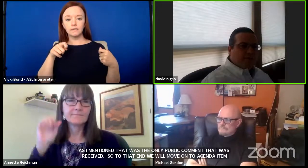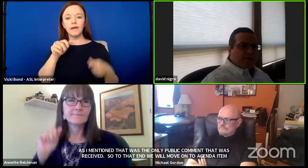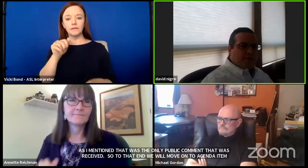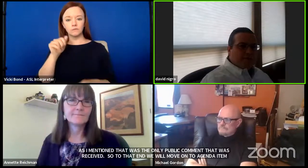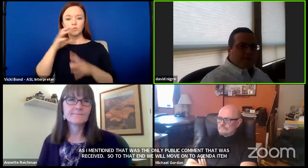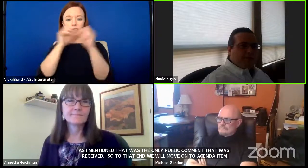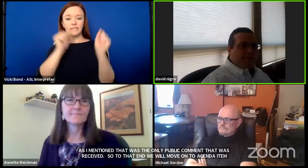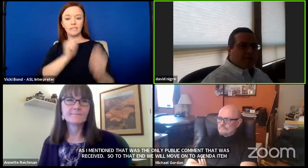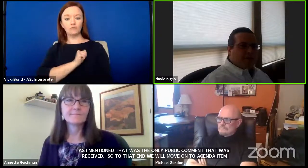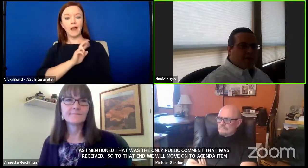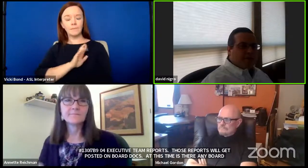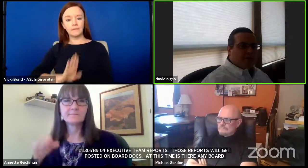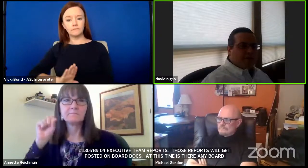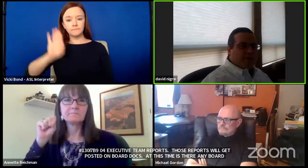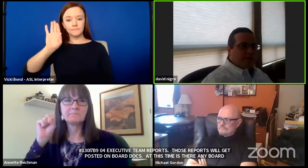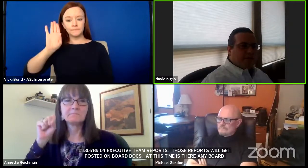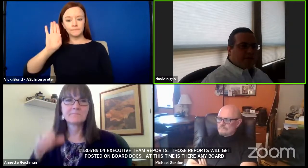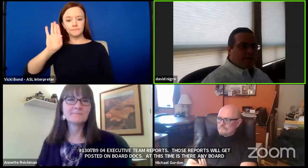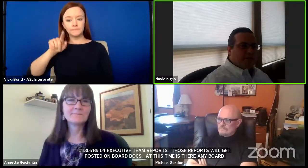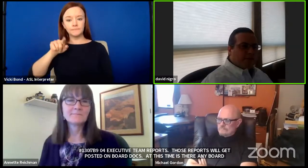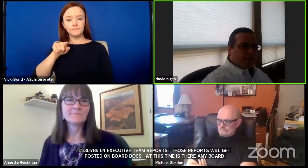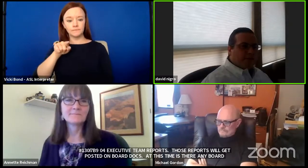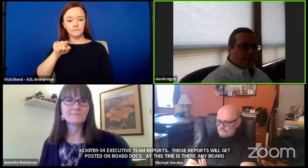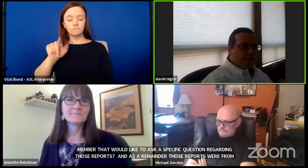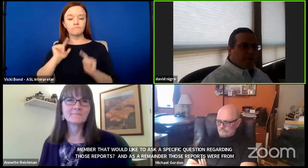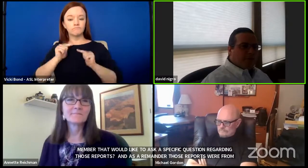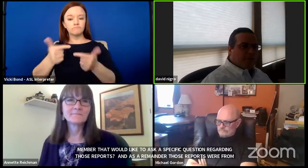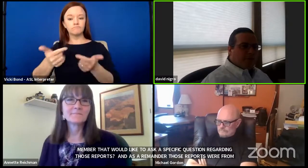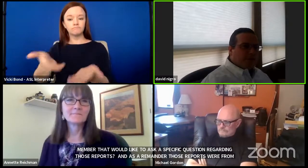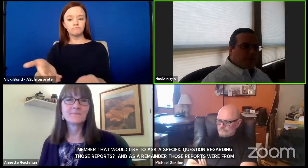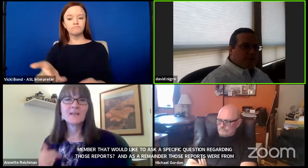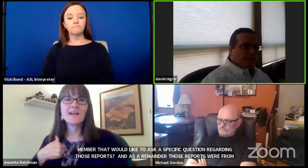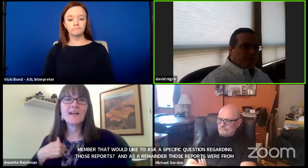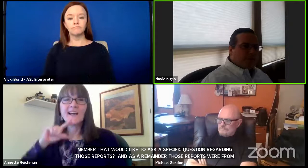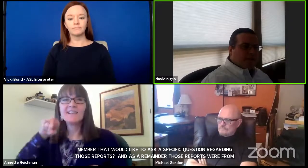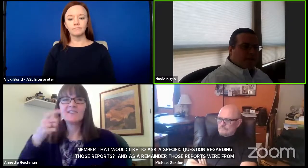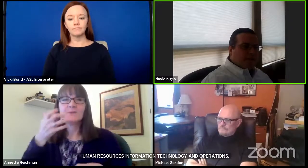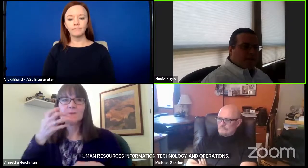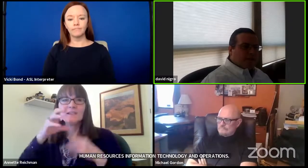Superintendent Reichman raising her hand, so you have the floor.